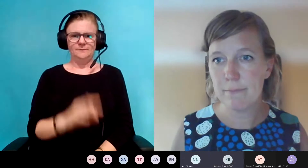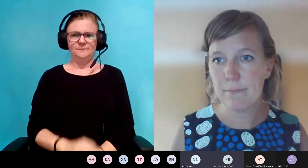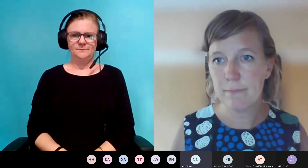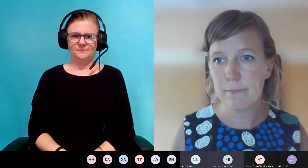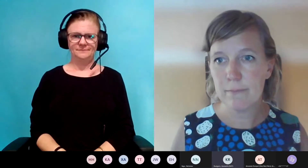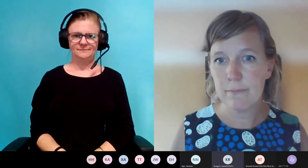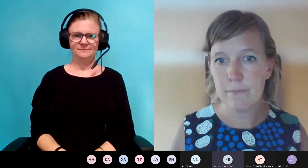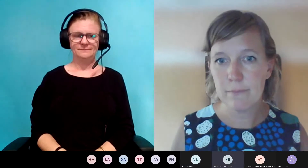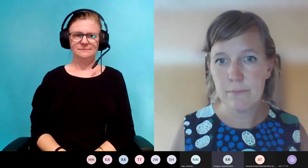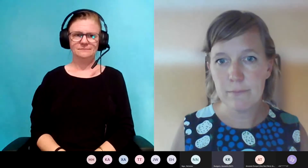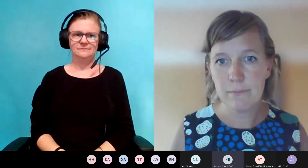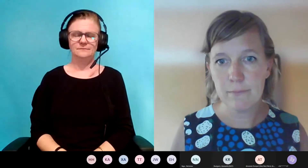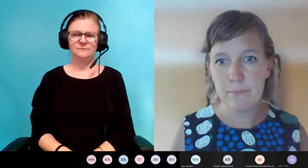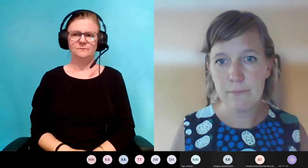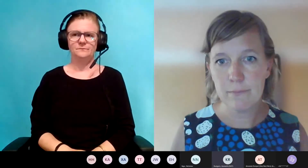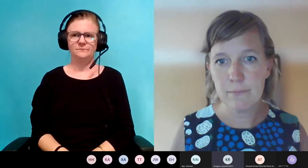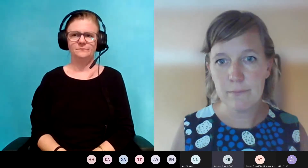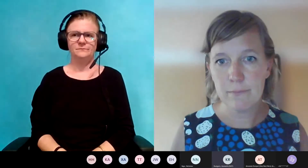Bye.